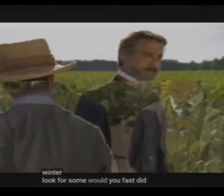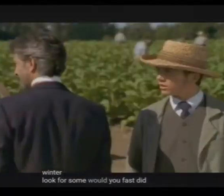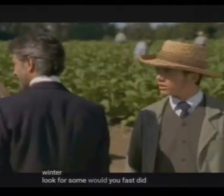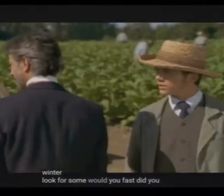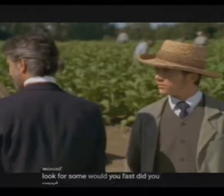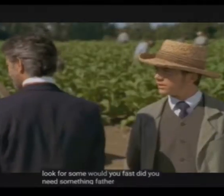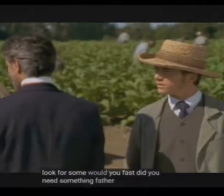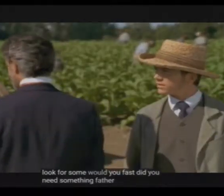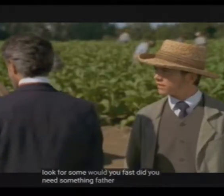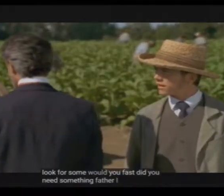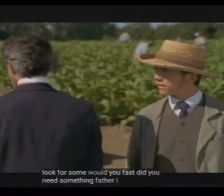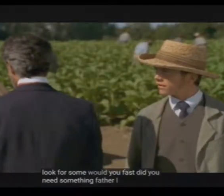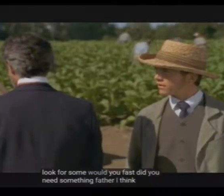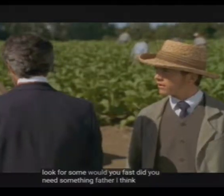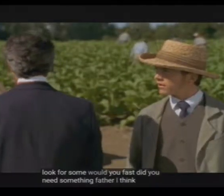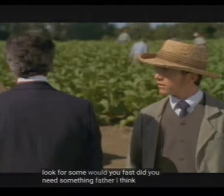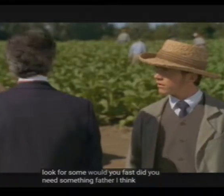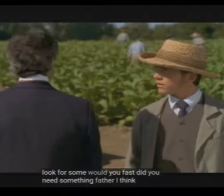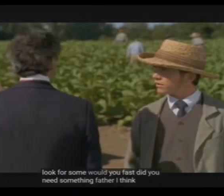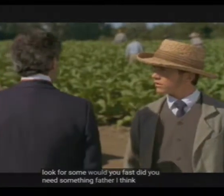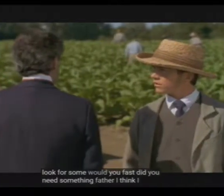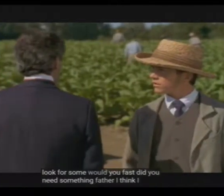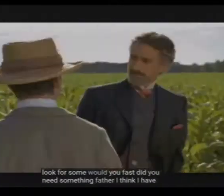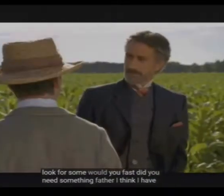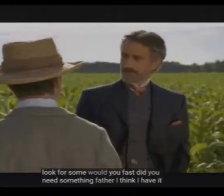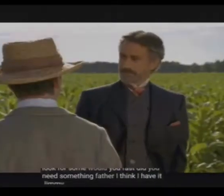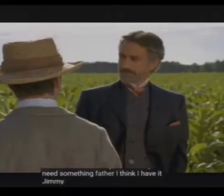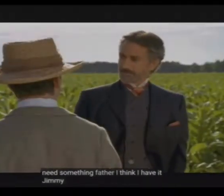Did you need something, Father? I think I have it, Jimmy.